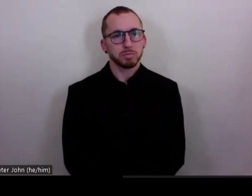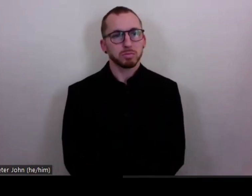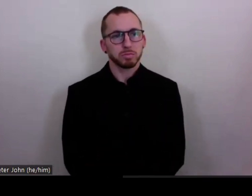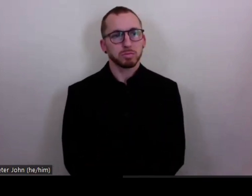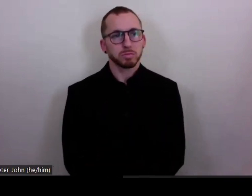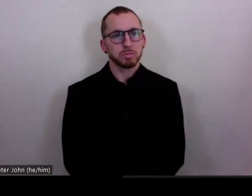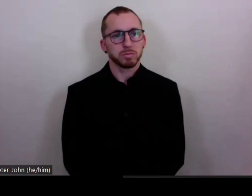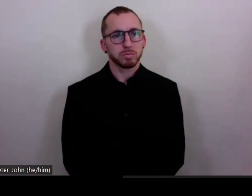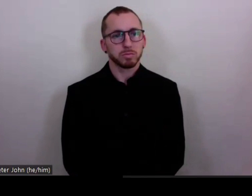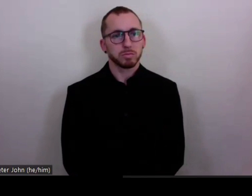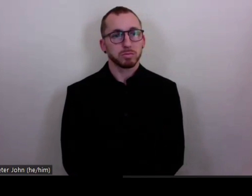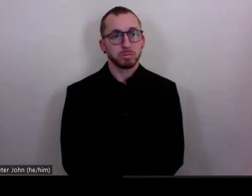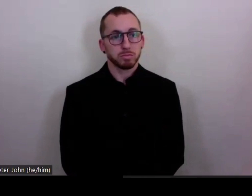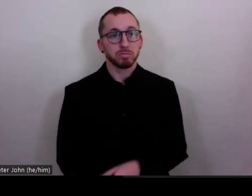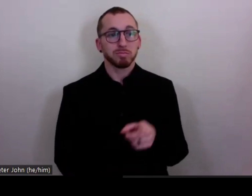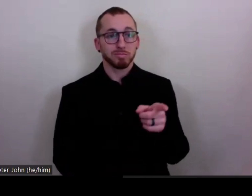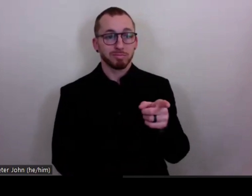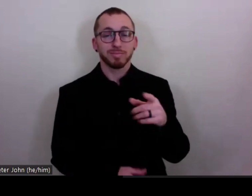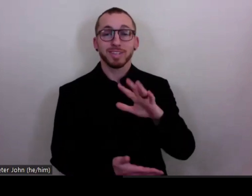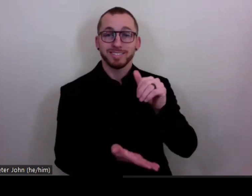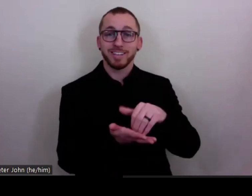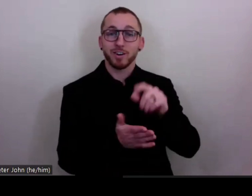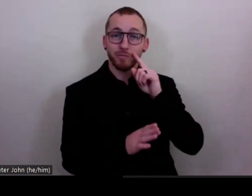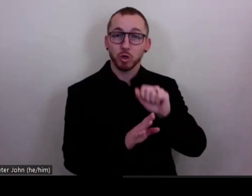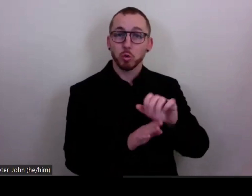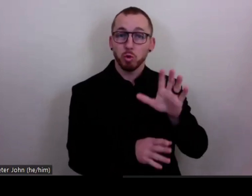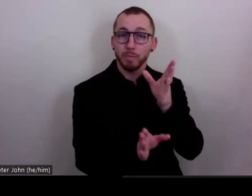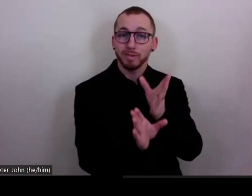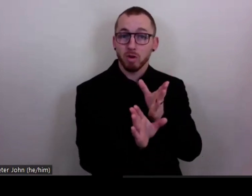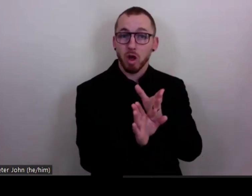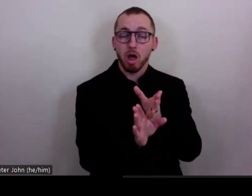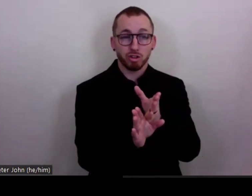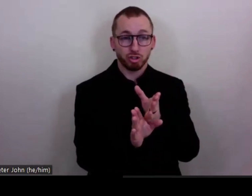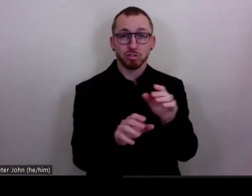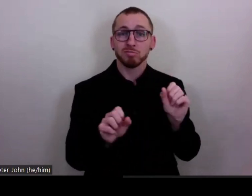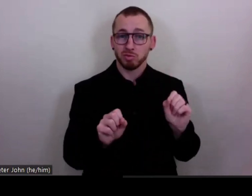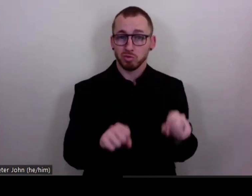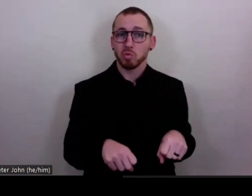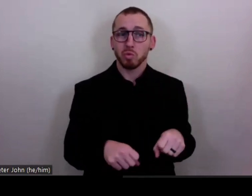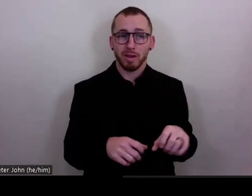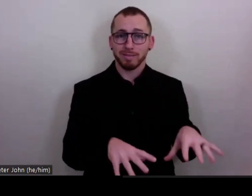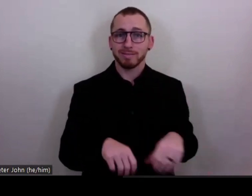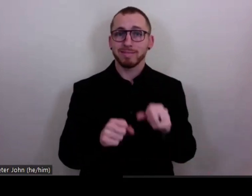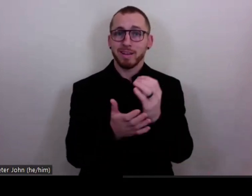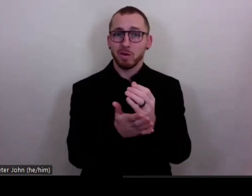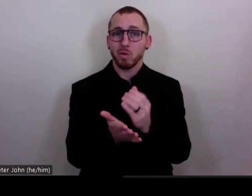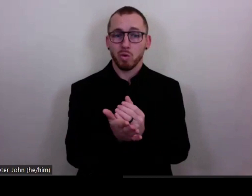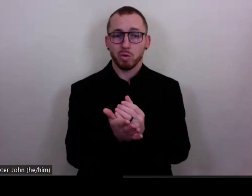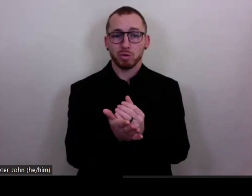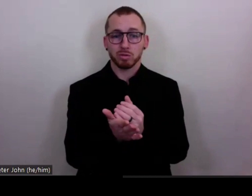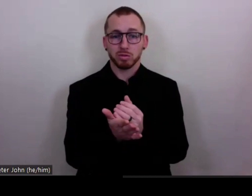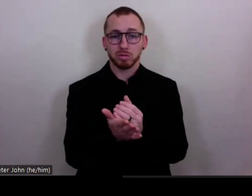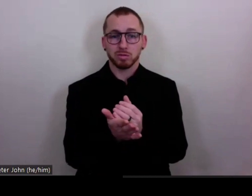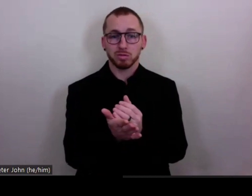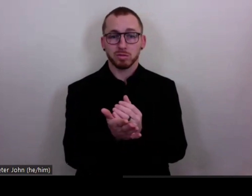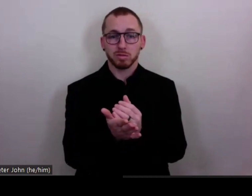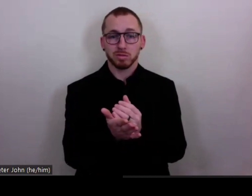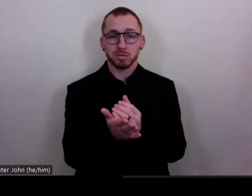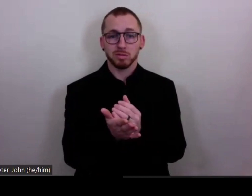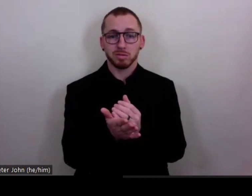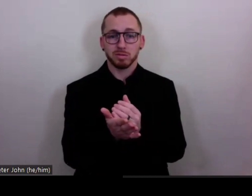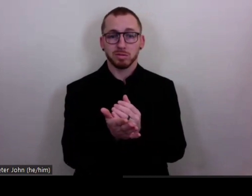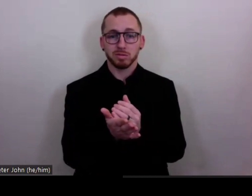take courses through the Center of Deployment Psychology, and they are about $45 to $50 for a 2 or 3 day